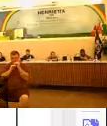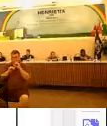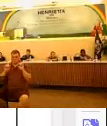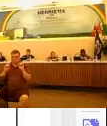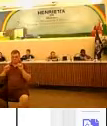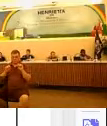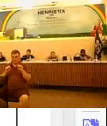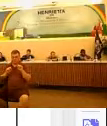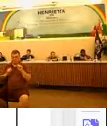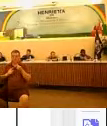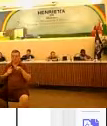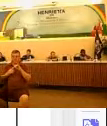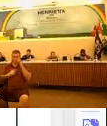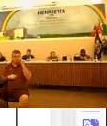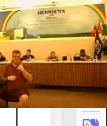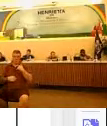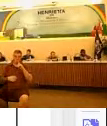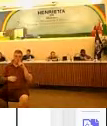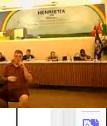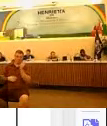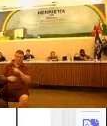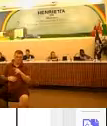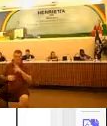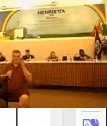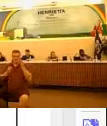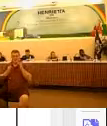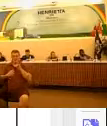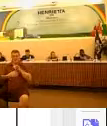which also goes back to why I was asking if this